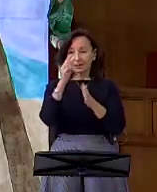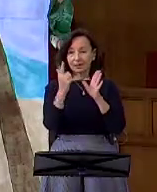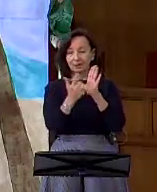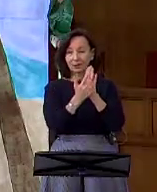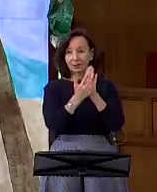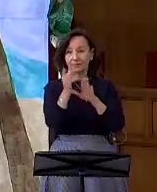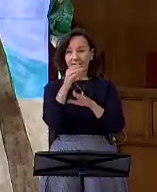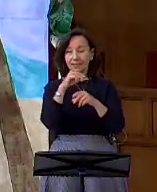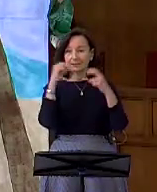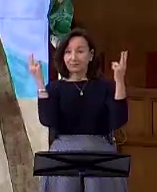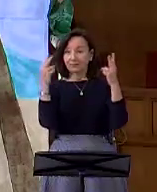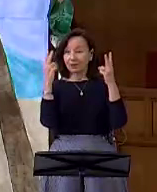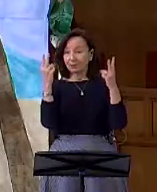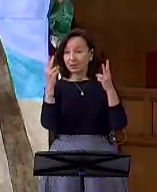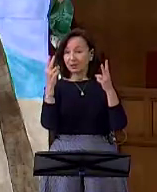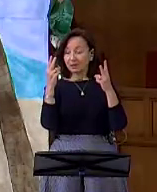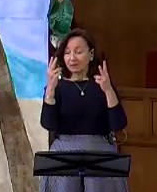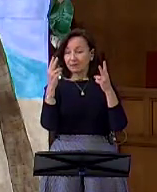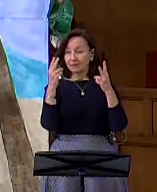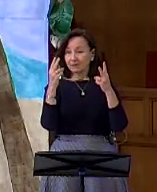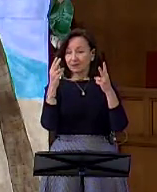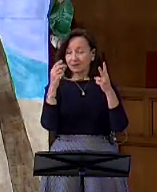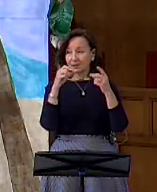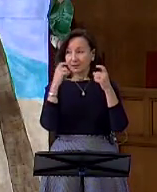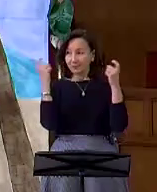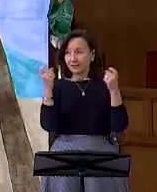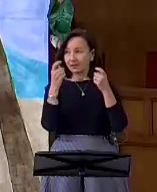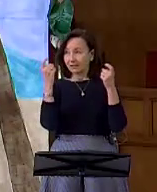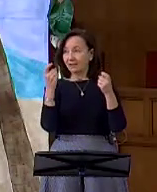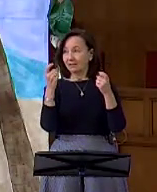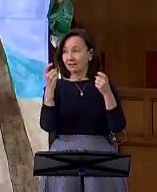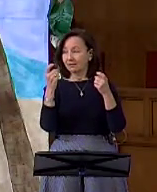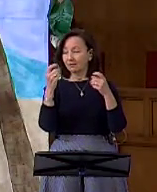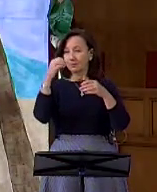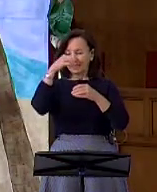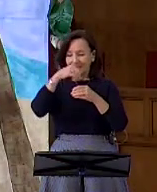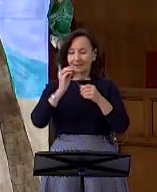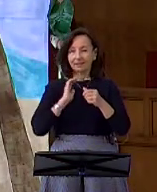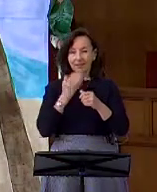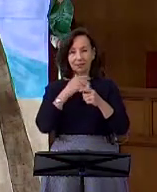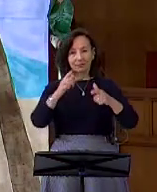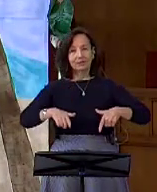victory of the law of sin will be in our lives.